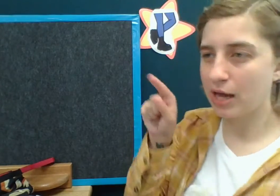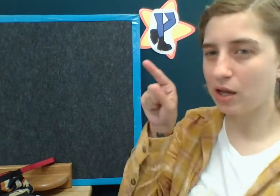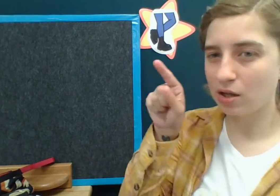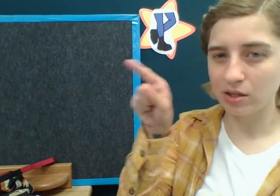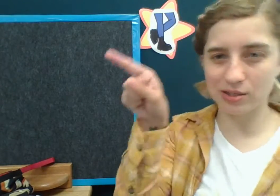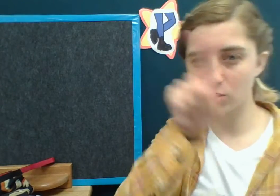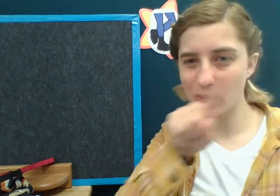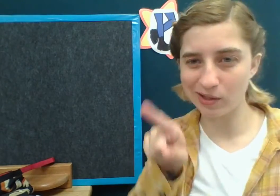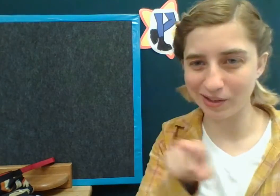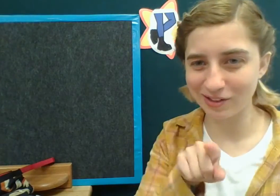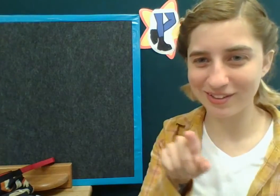Kind of, it's a squiggly.